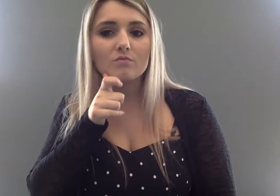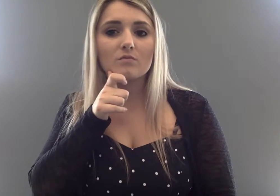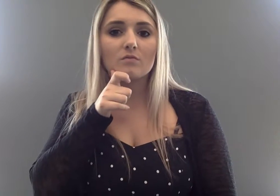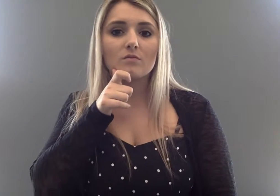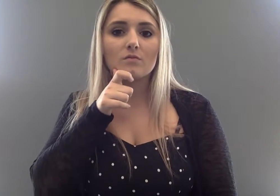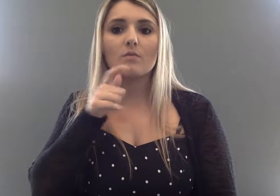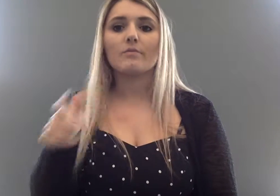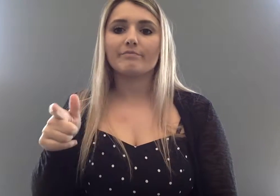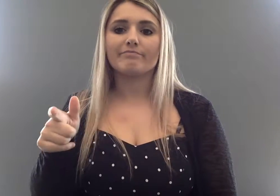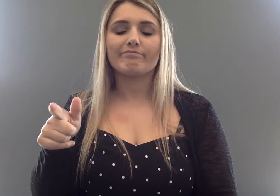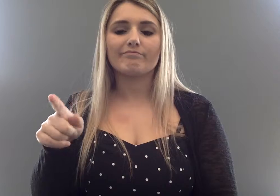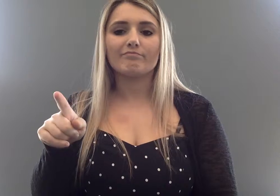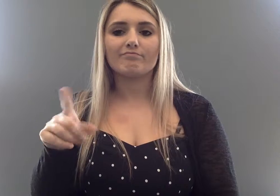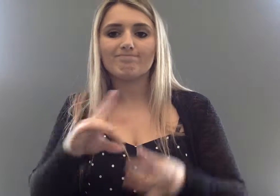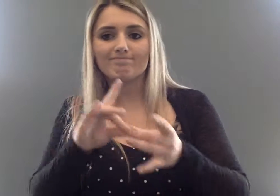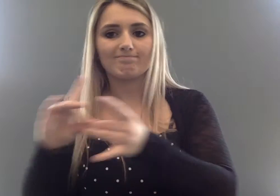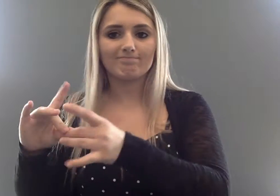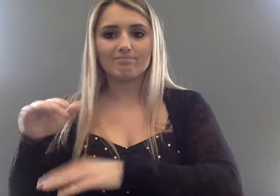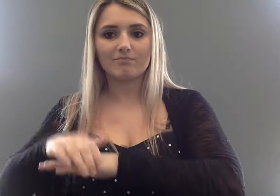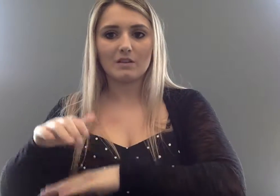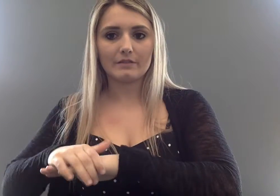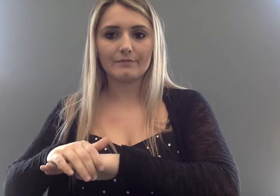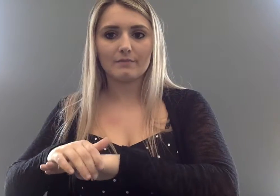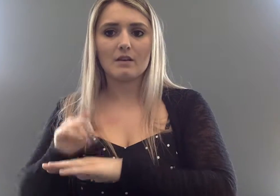Britain, right? So they supported Great Britain.